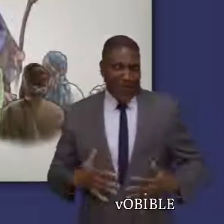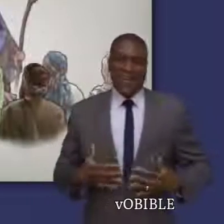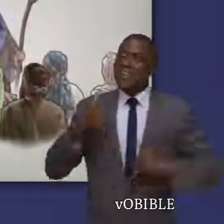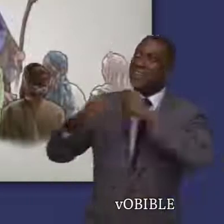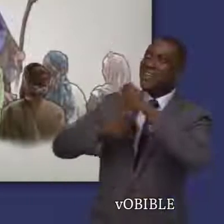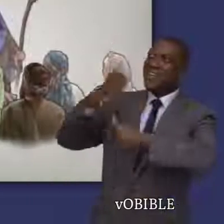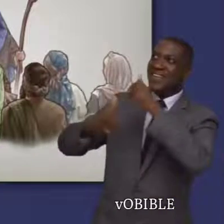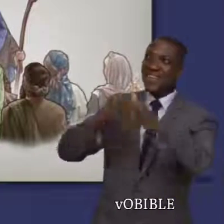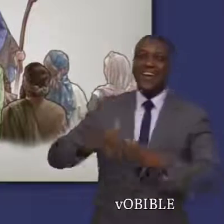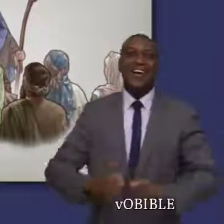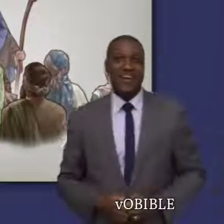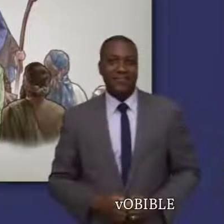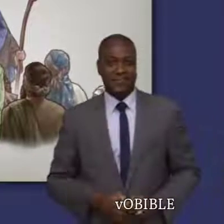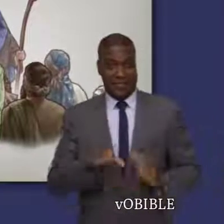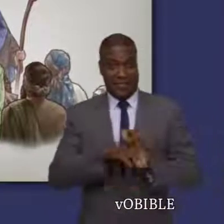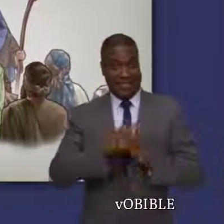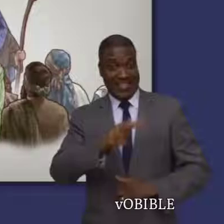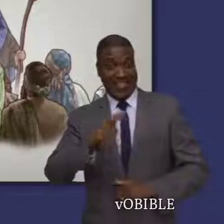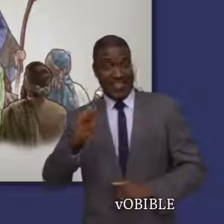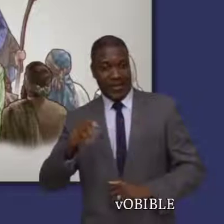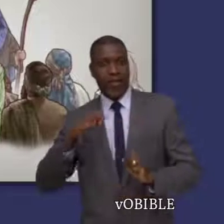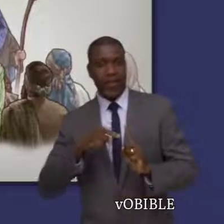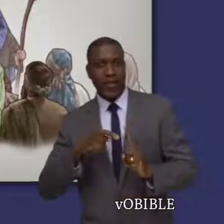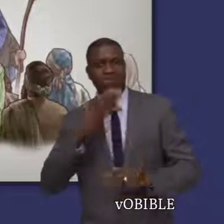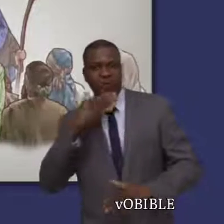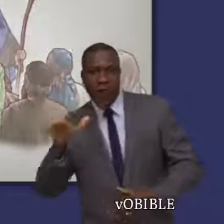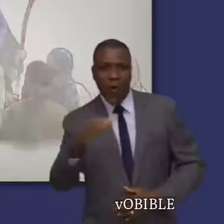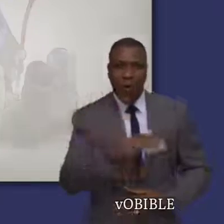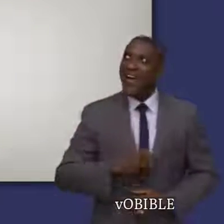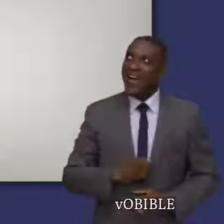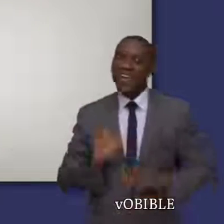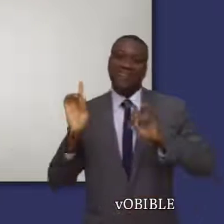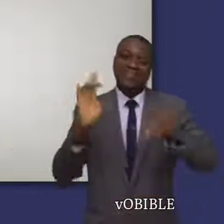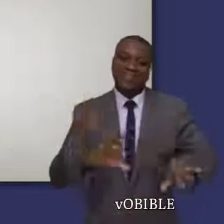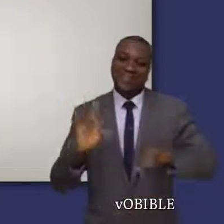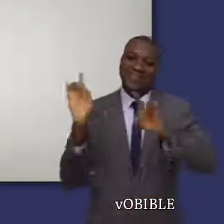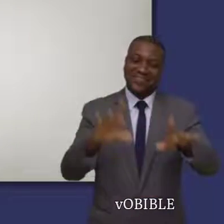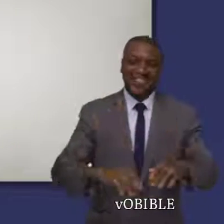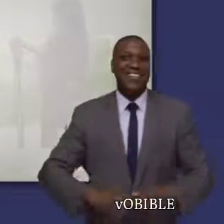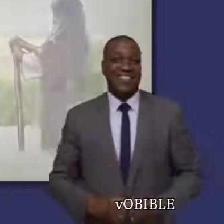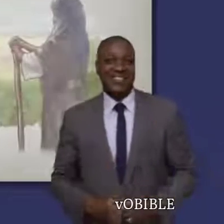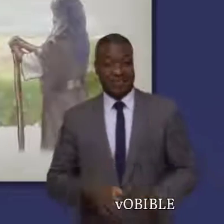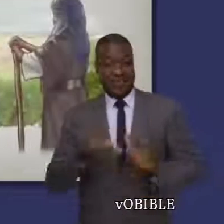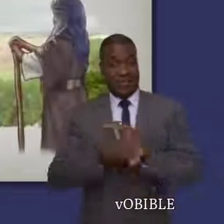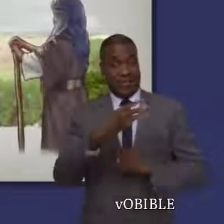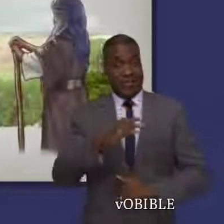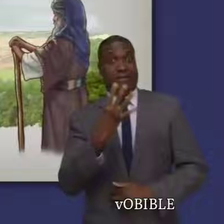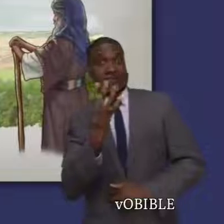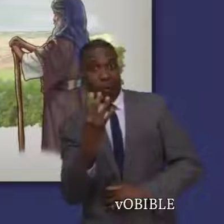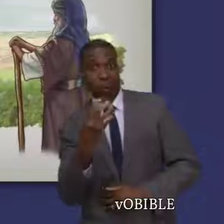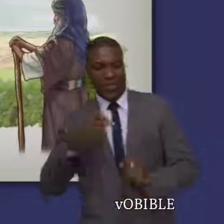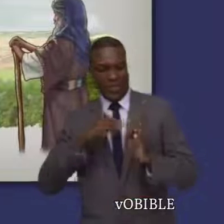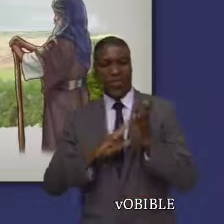the blessing that Moses pronounced on the Israelites before his death. In the final chapter, Moses ascends